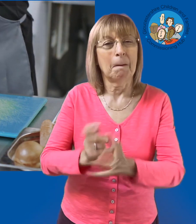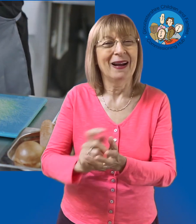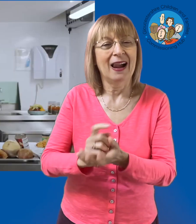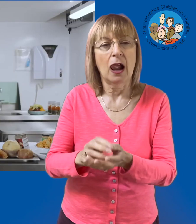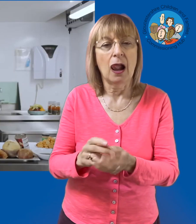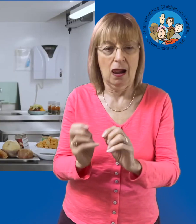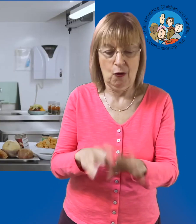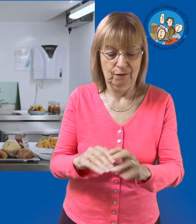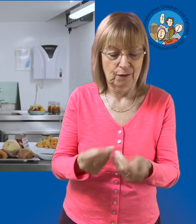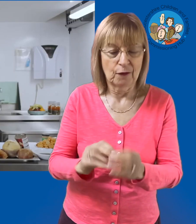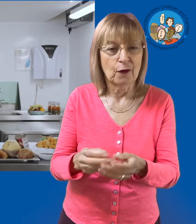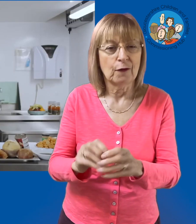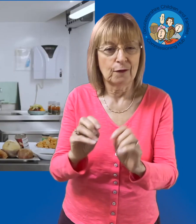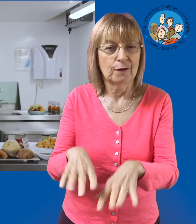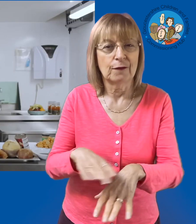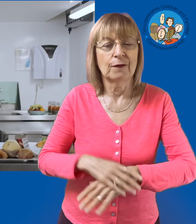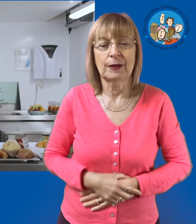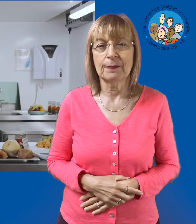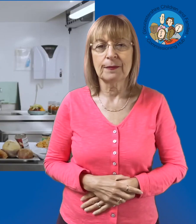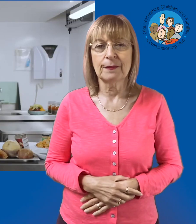this off.